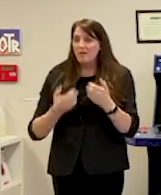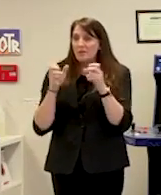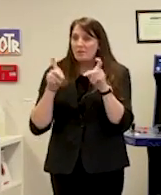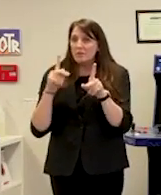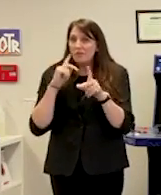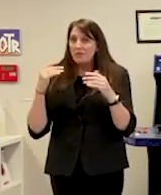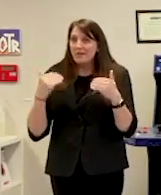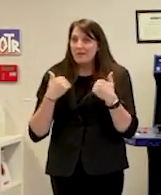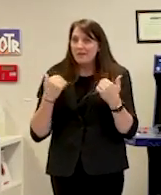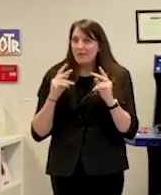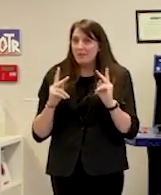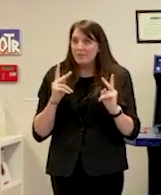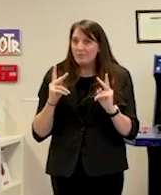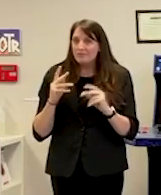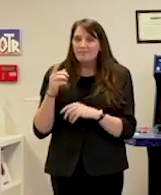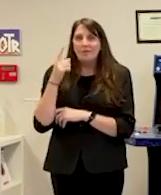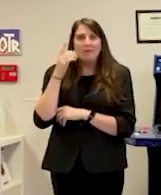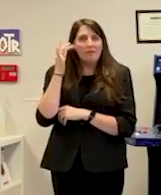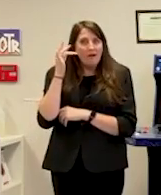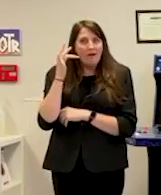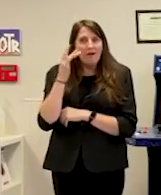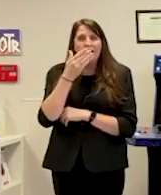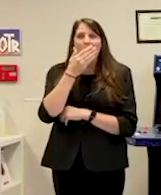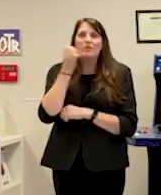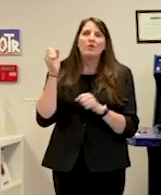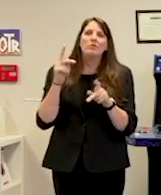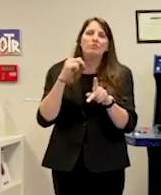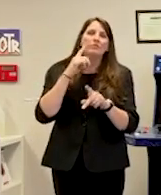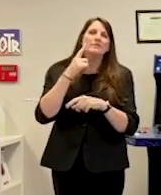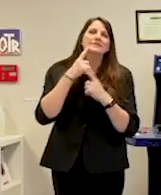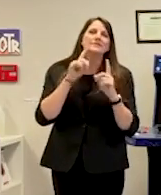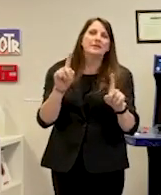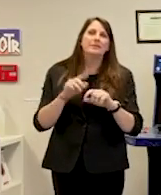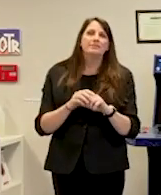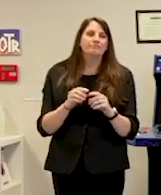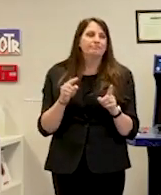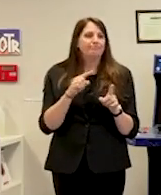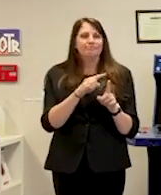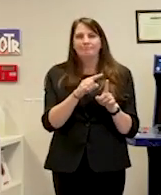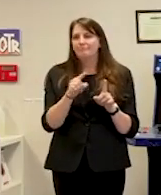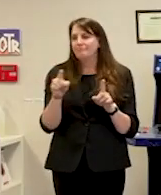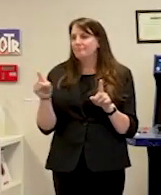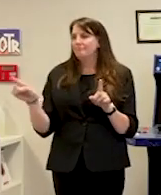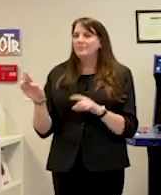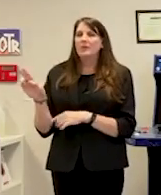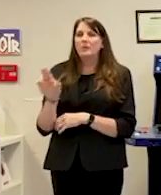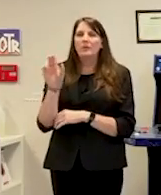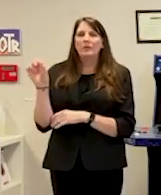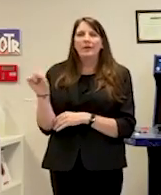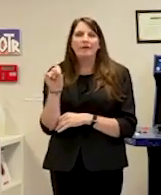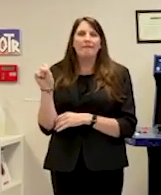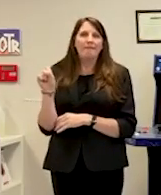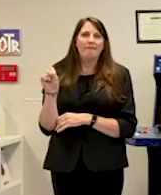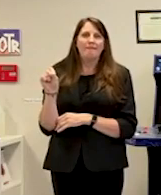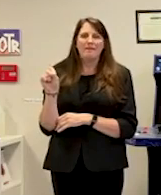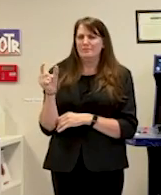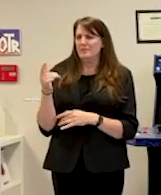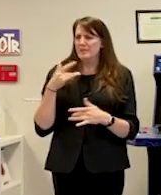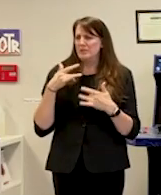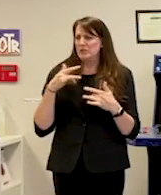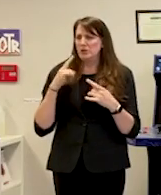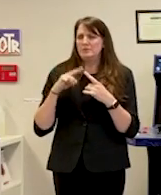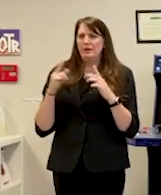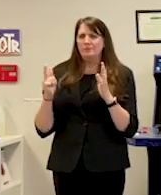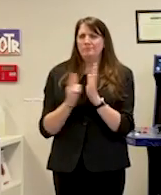the better chance they have at success. Across the country, there are concerns about crimes involving our young